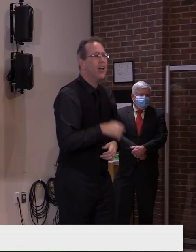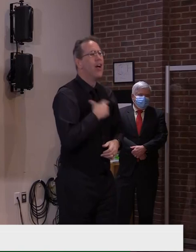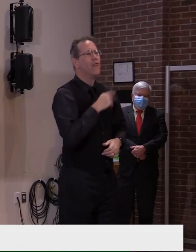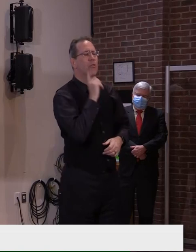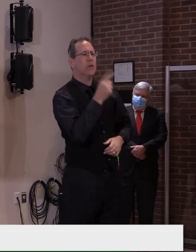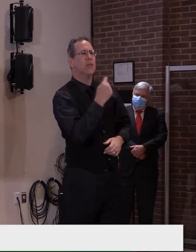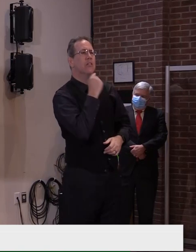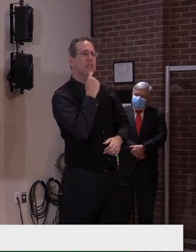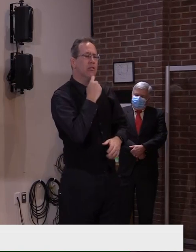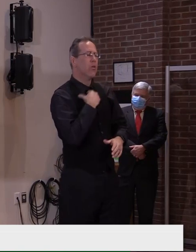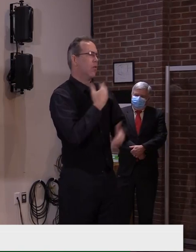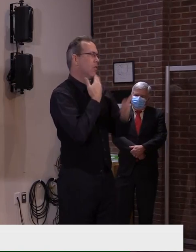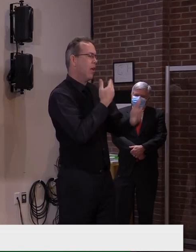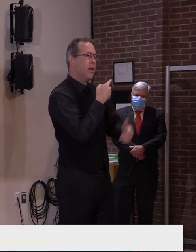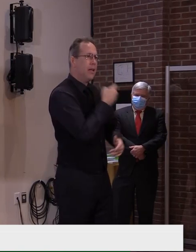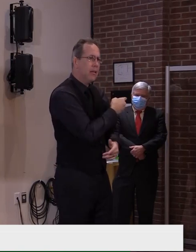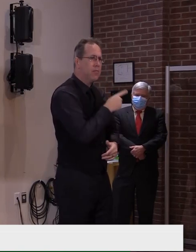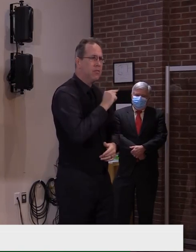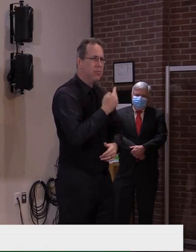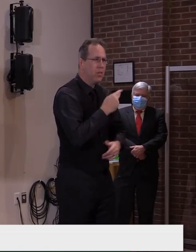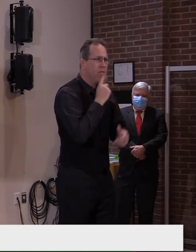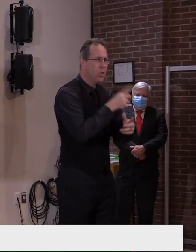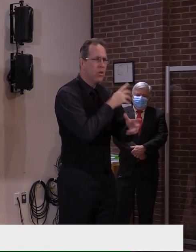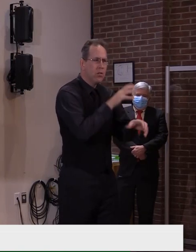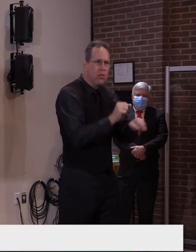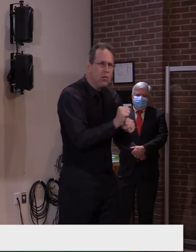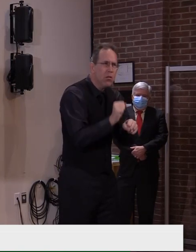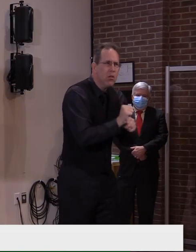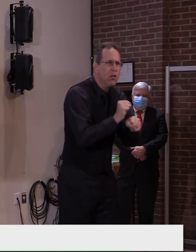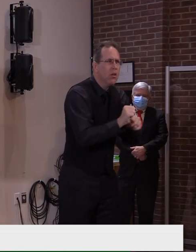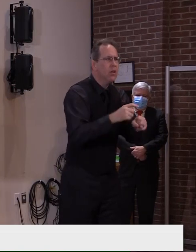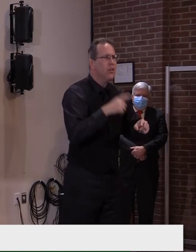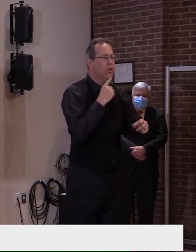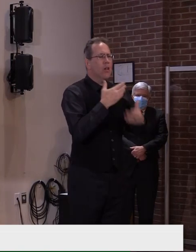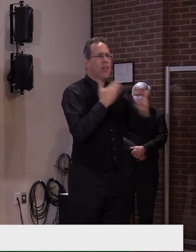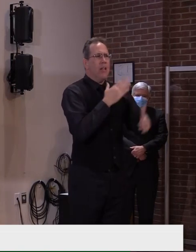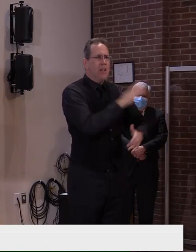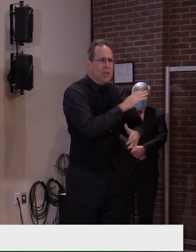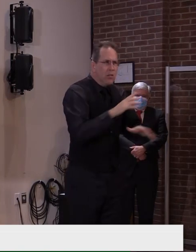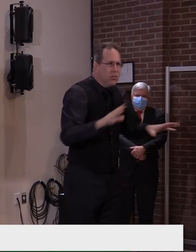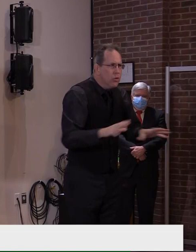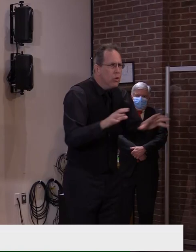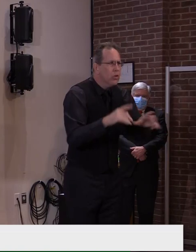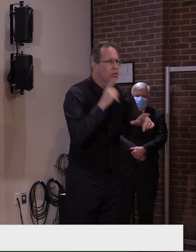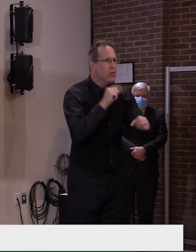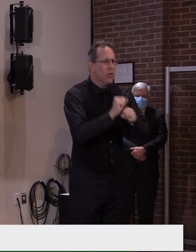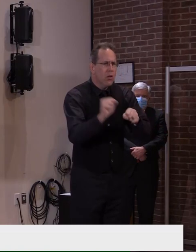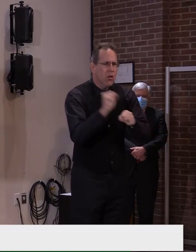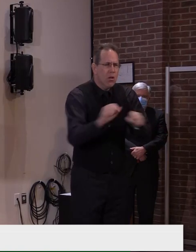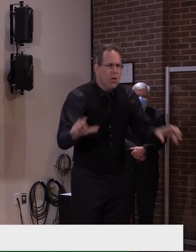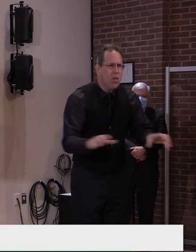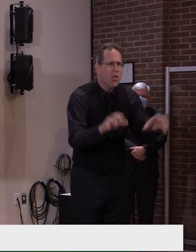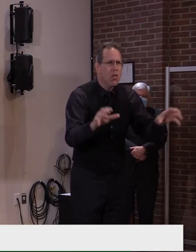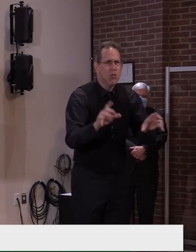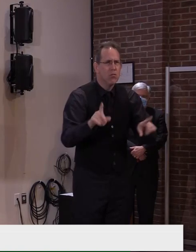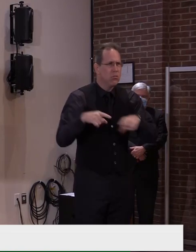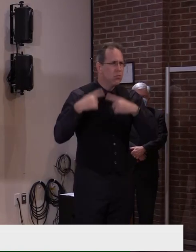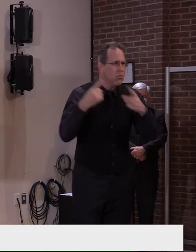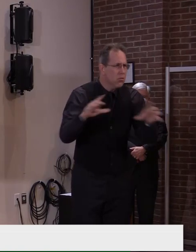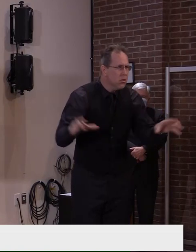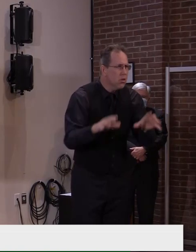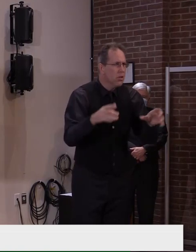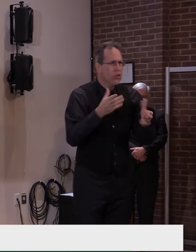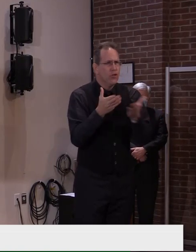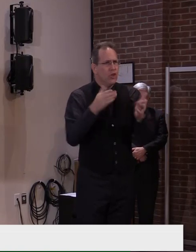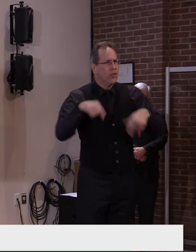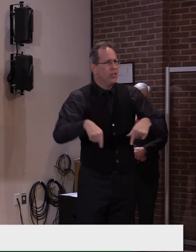again, I just wanted to express my sincere gratitude to Mike for his hard work, dedication, and service over the course of